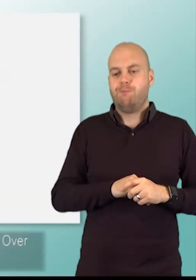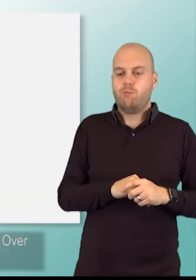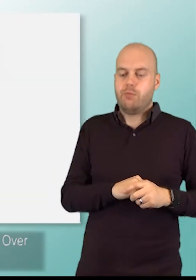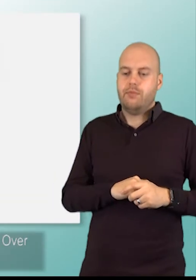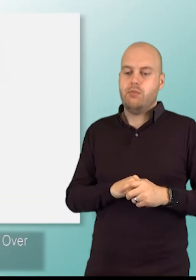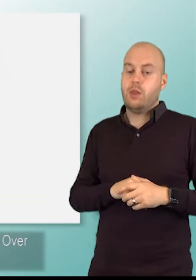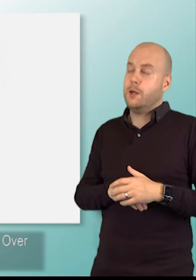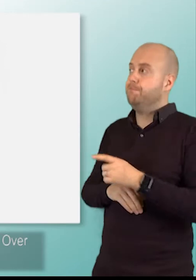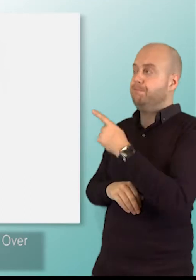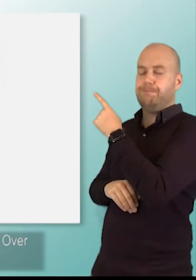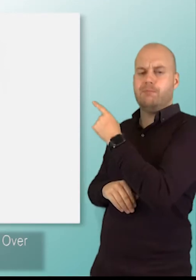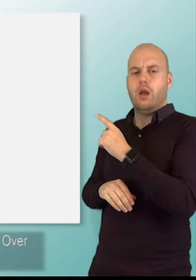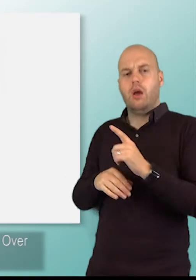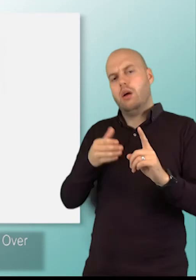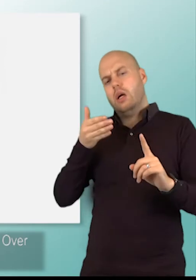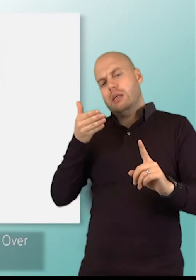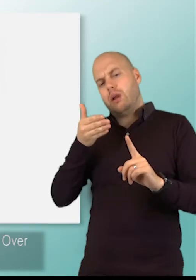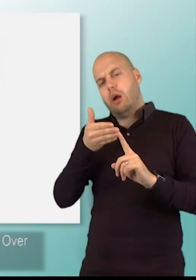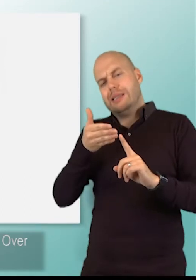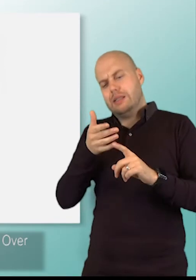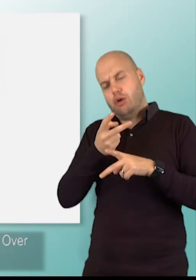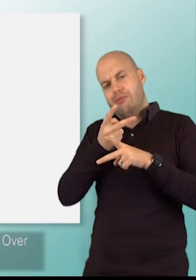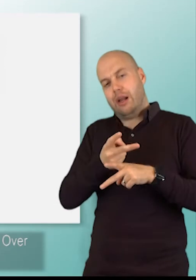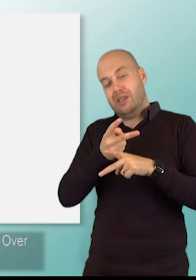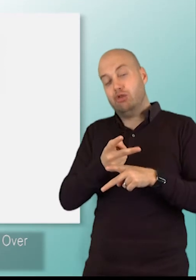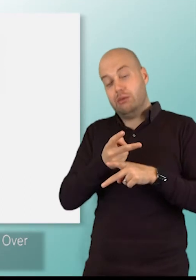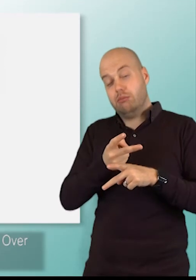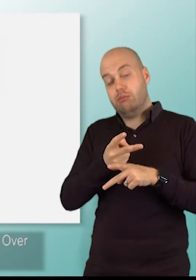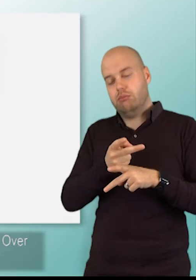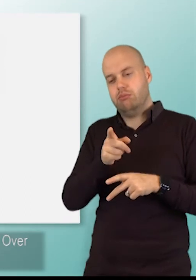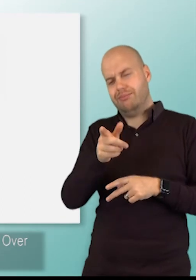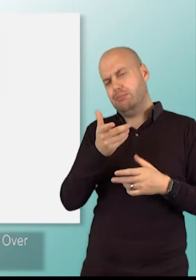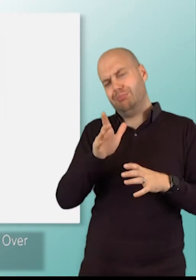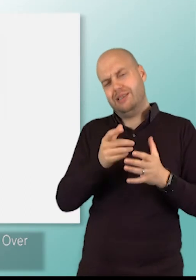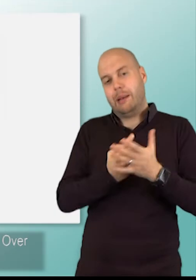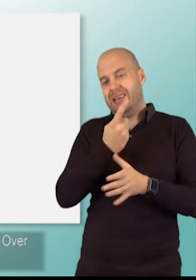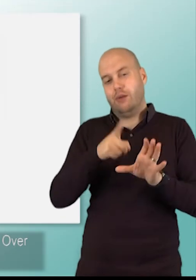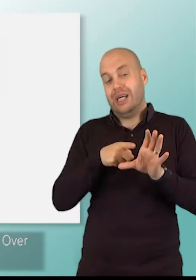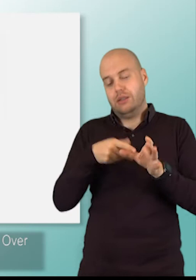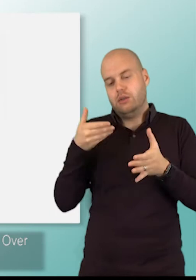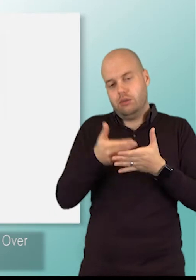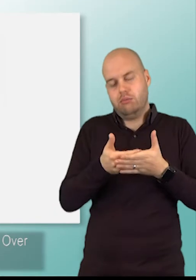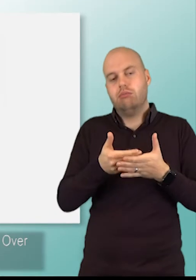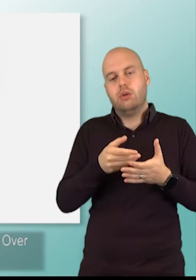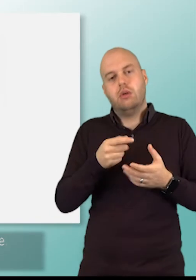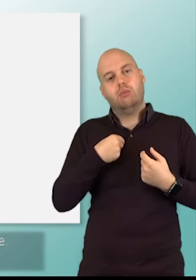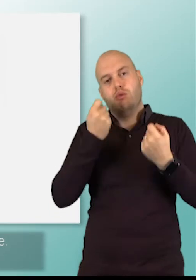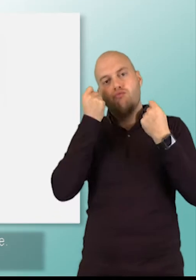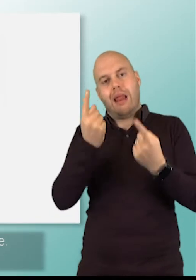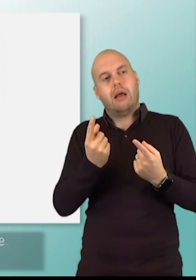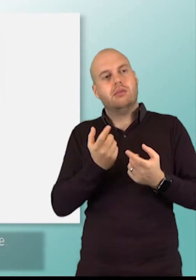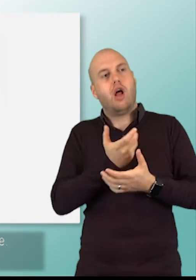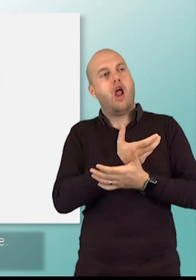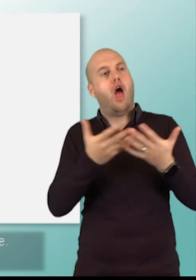We practice what we're calling targeted regulation. Over the years that we've been operating, we realise